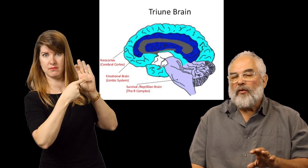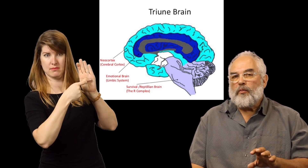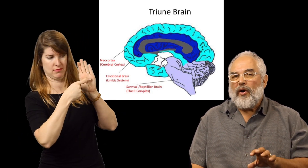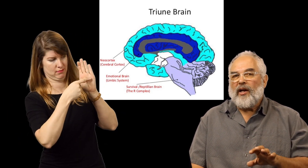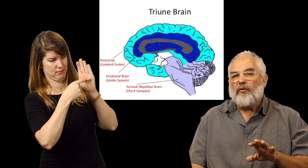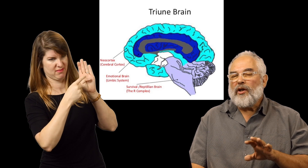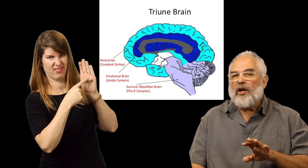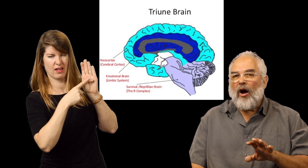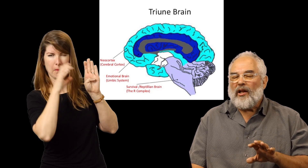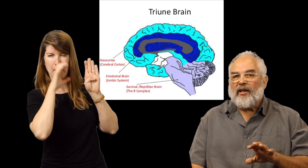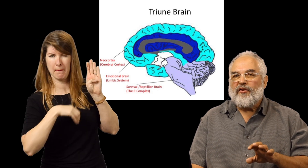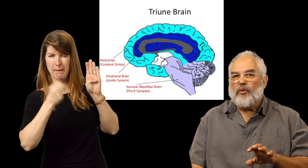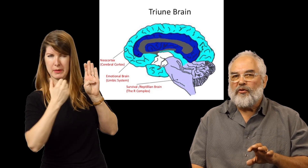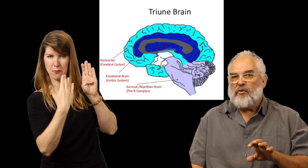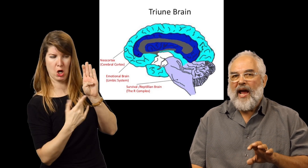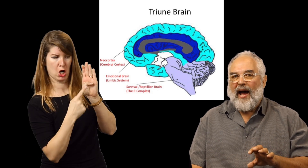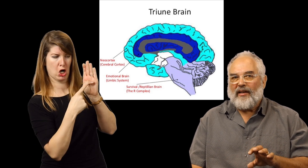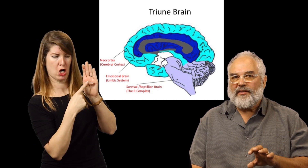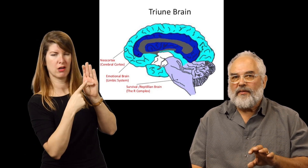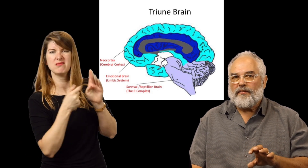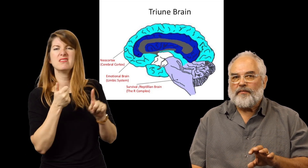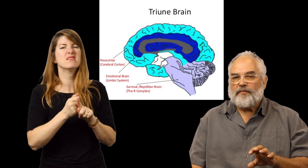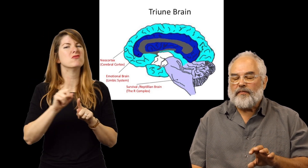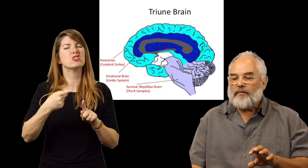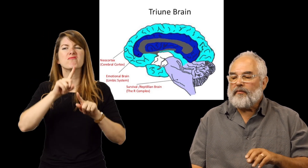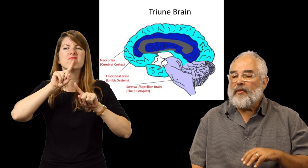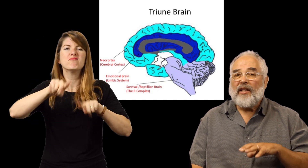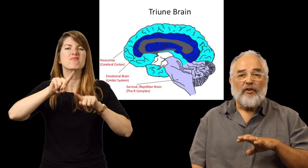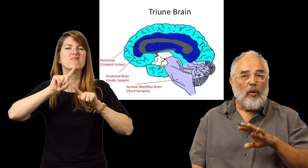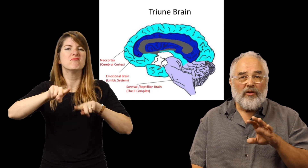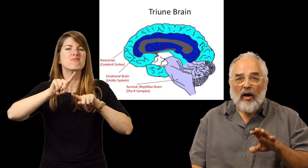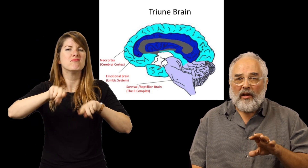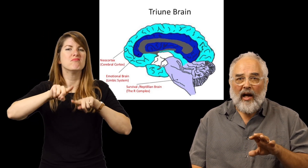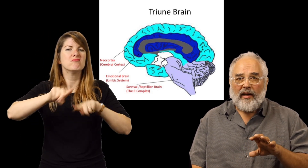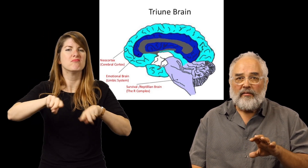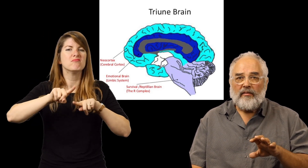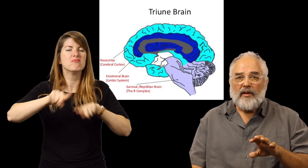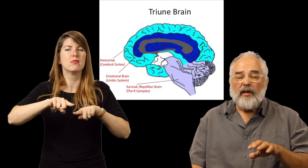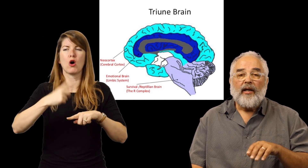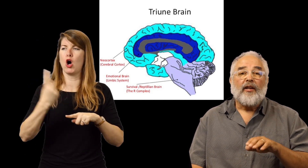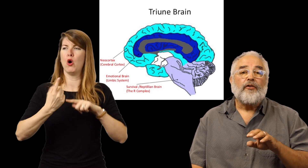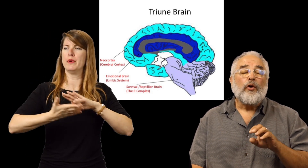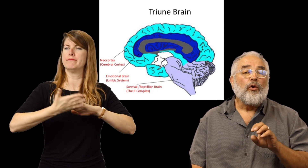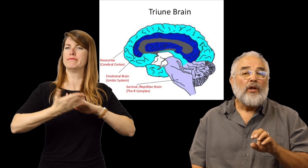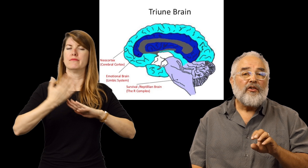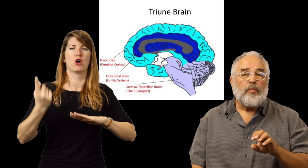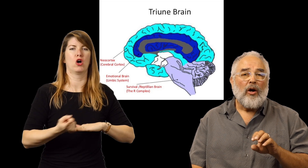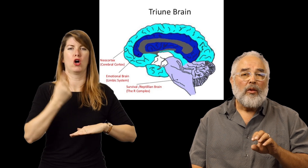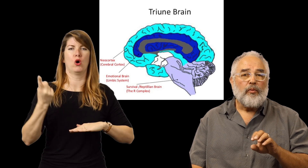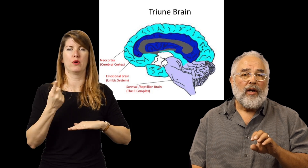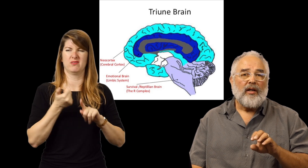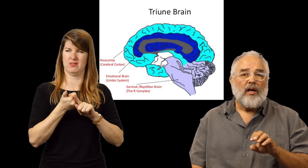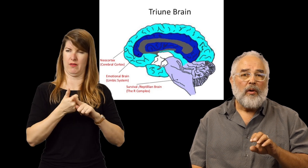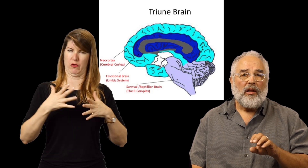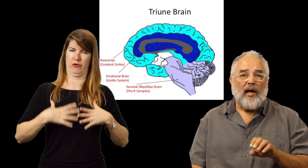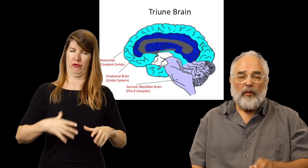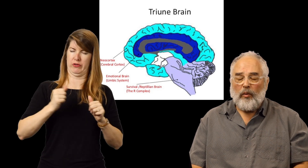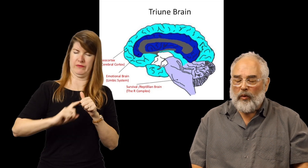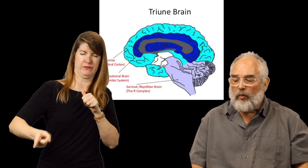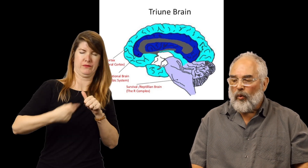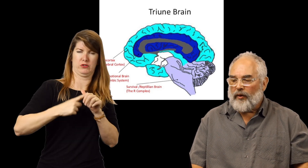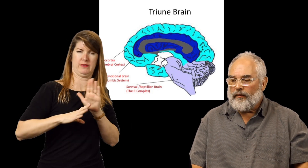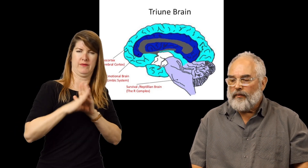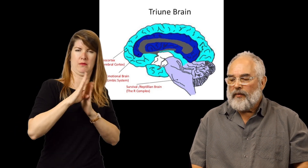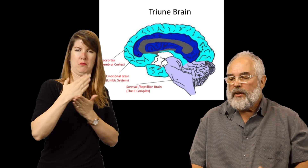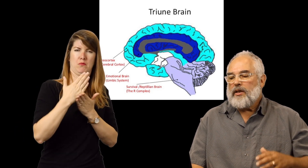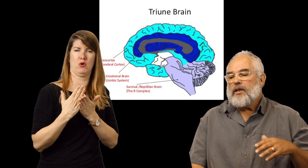oldest part of our brain, and really all it can do is react. It's always online. It's the earliest part of the brain to come online when